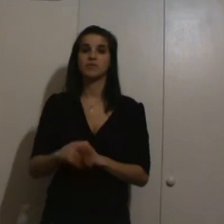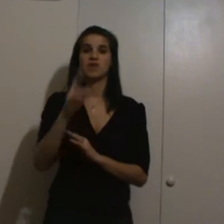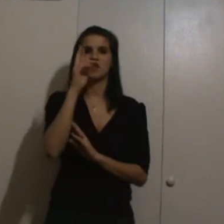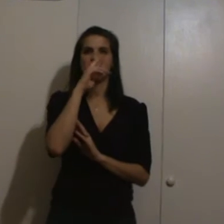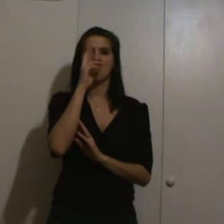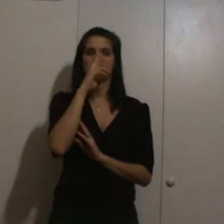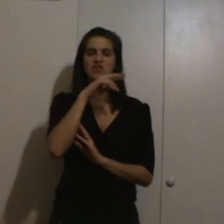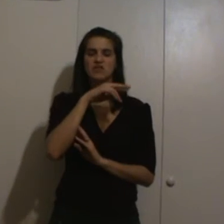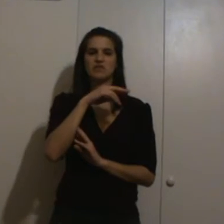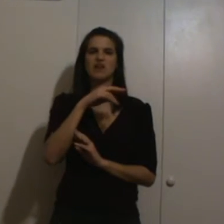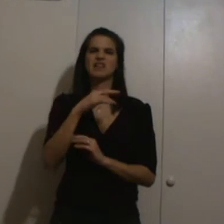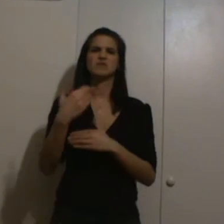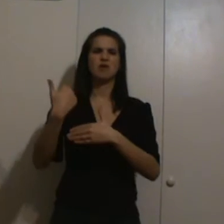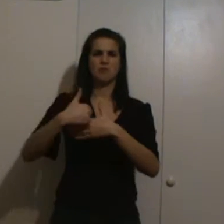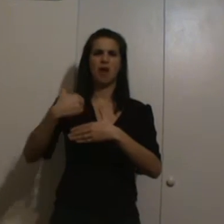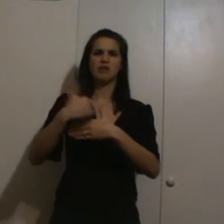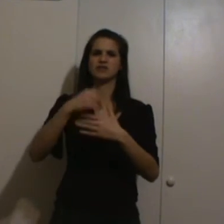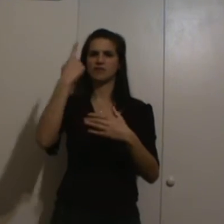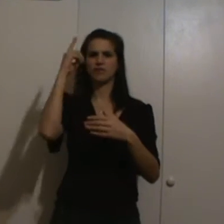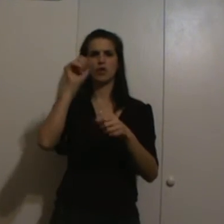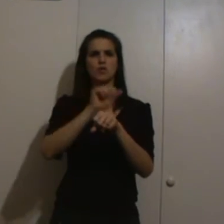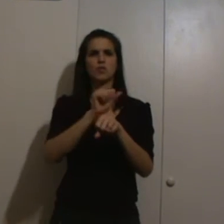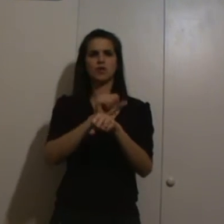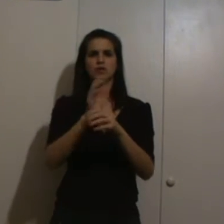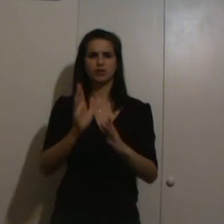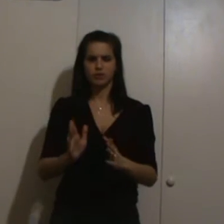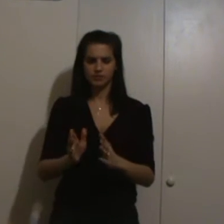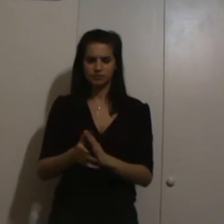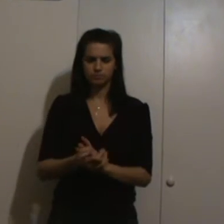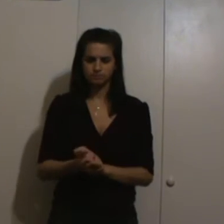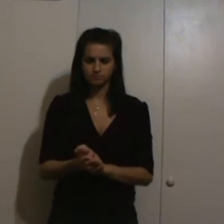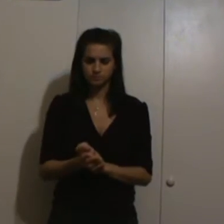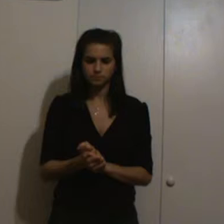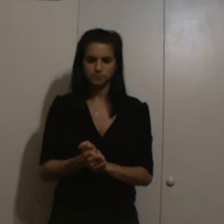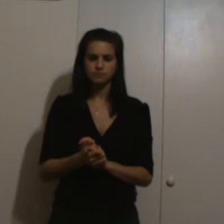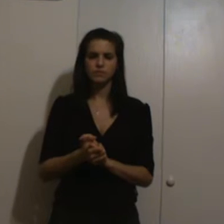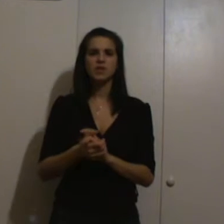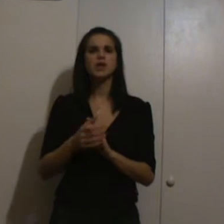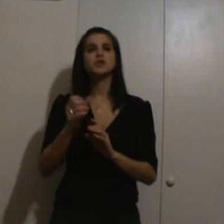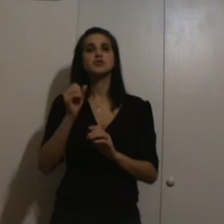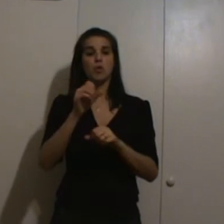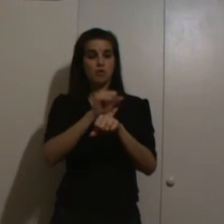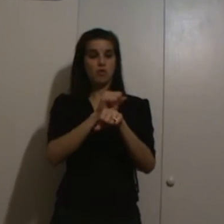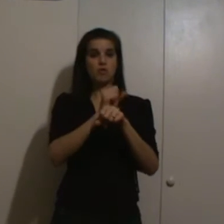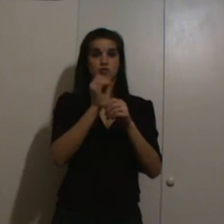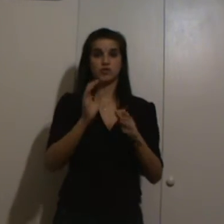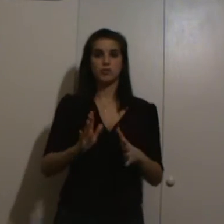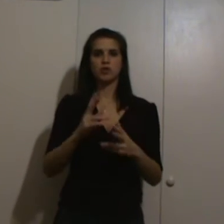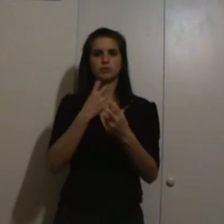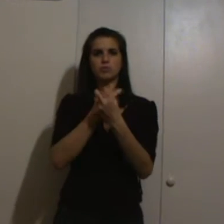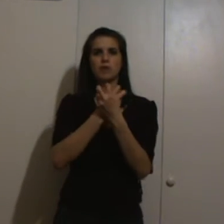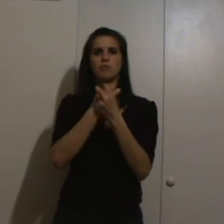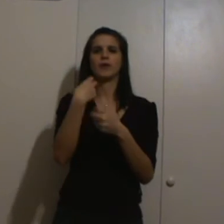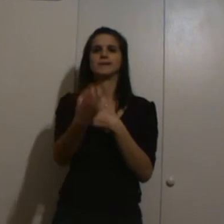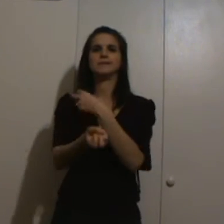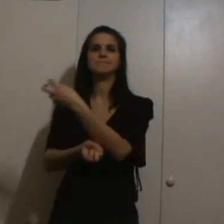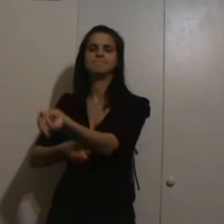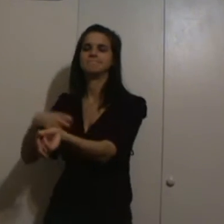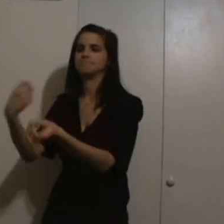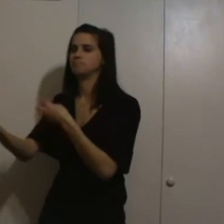poisoned bread out for them. They would die, and then rats, bread, and